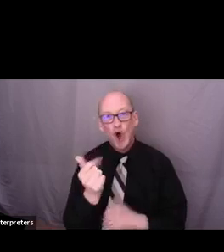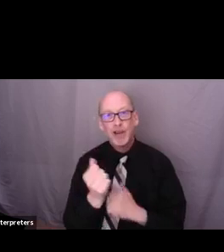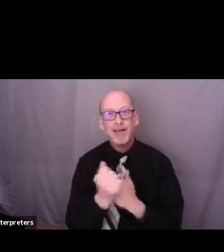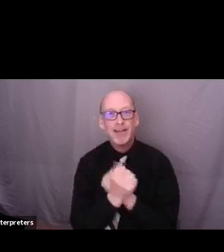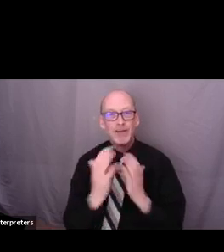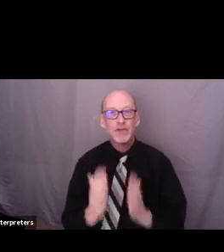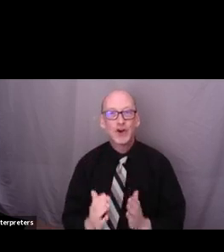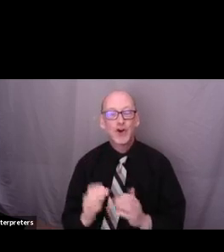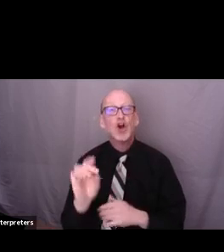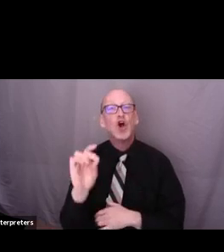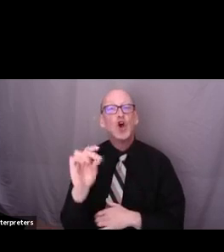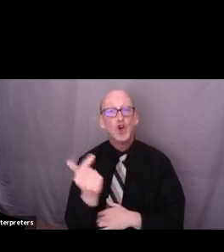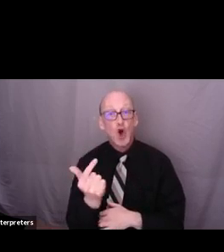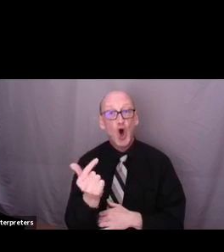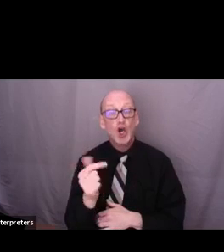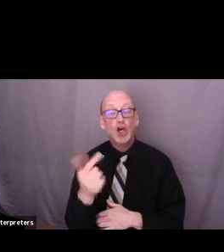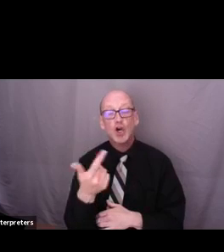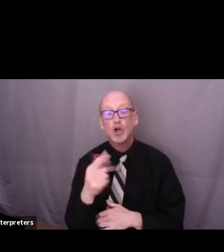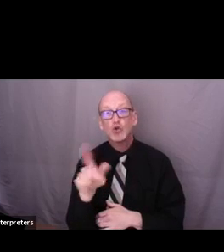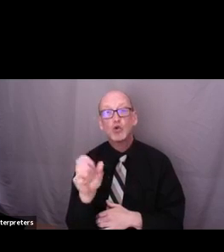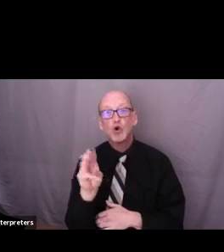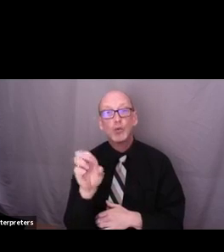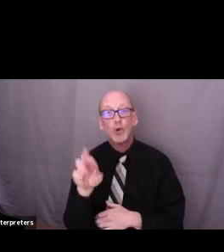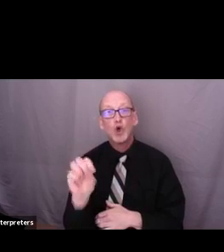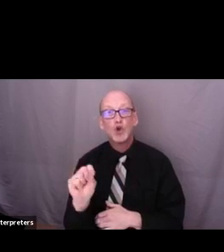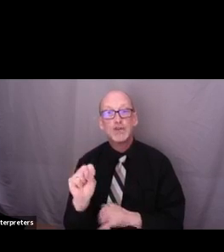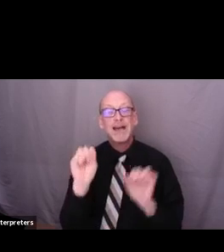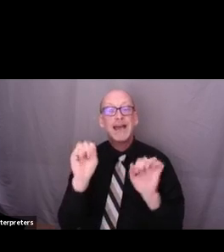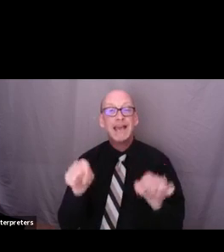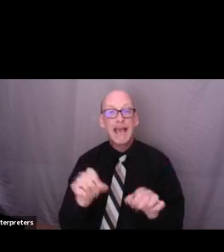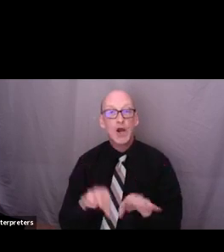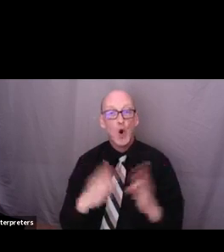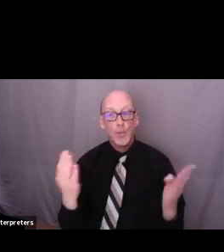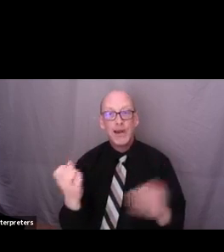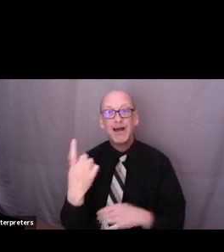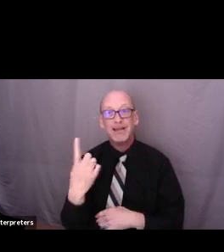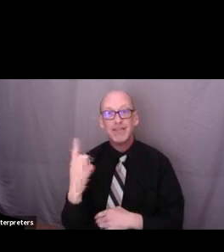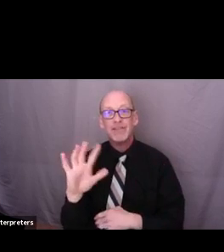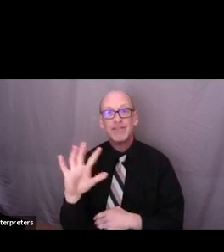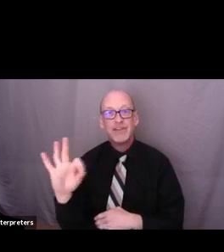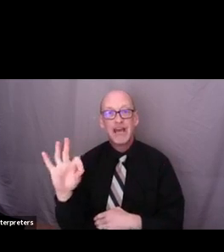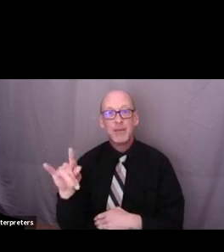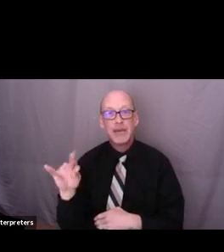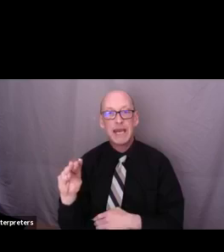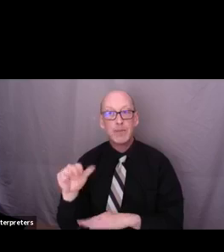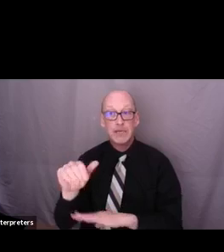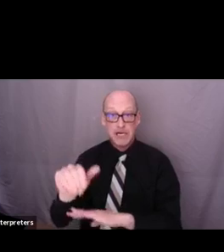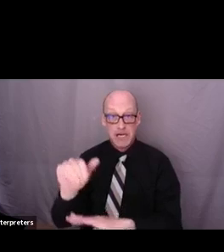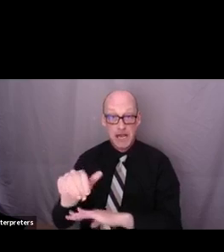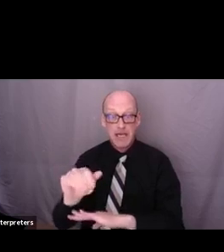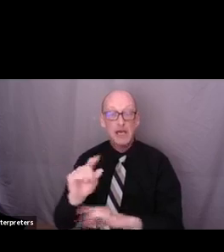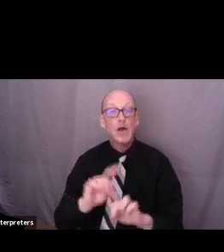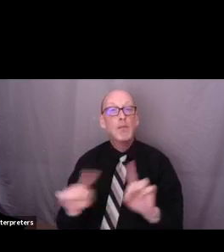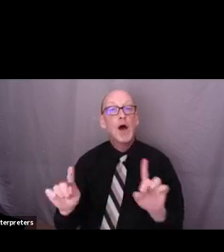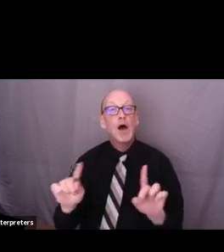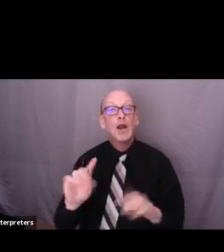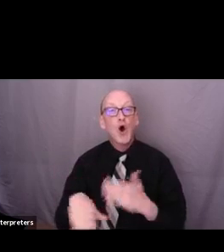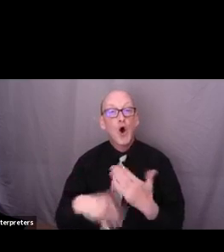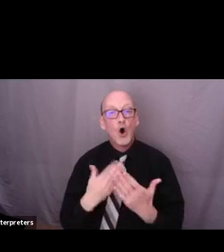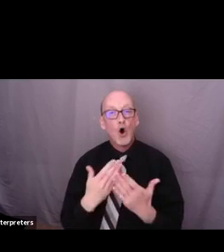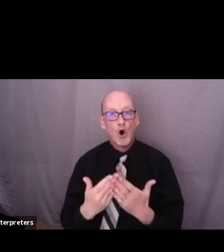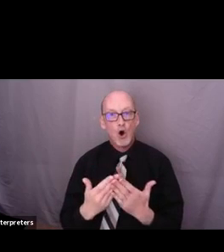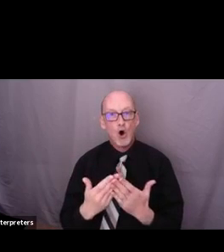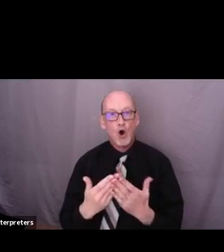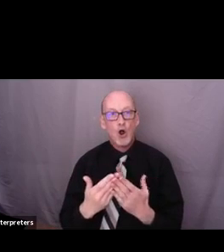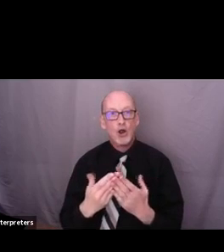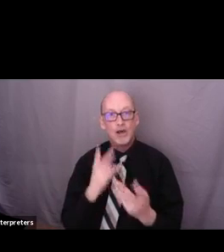groomers may open at 11:59 p.m. tonight. However, all those